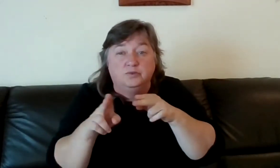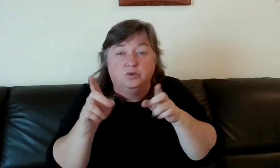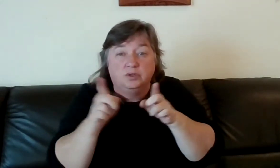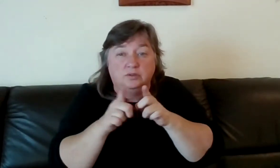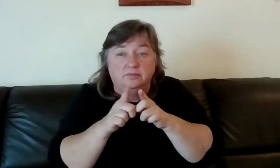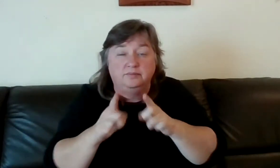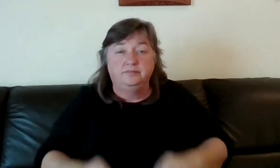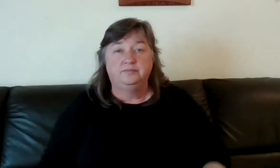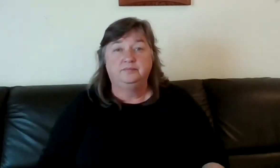short,